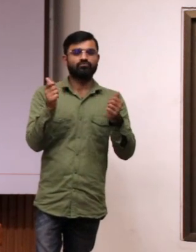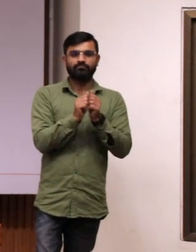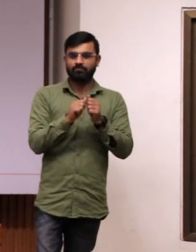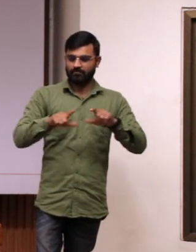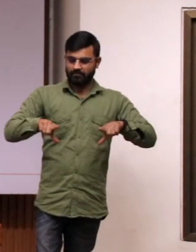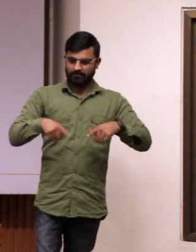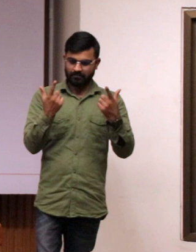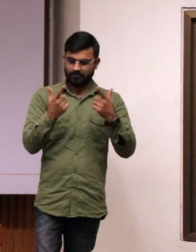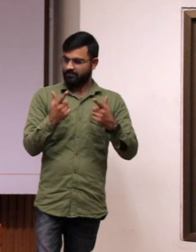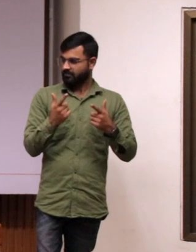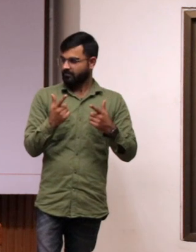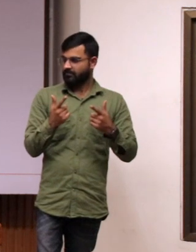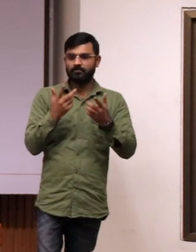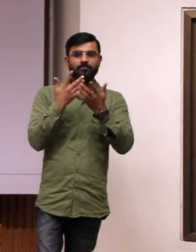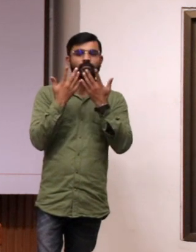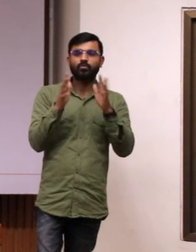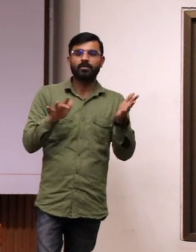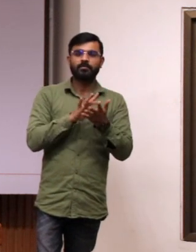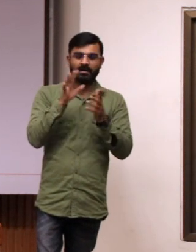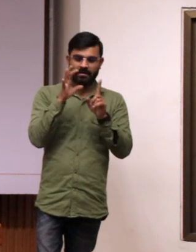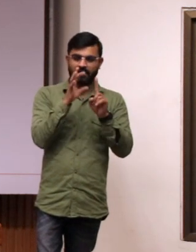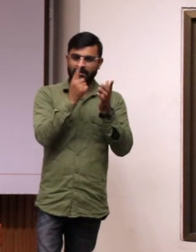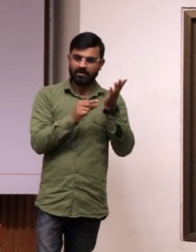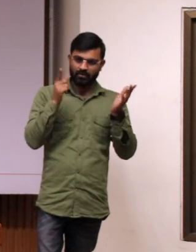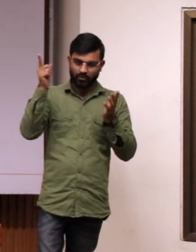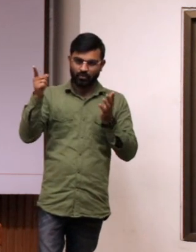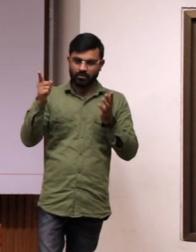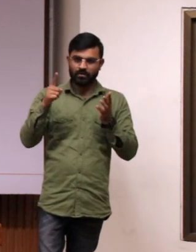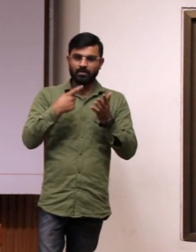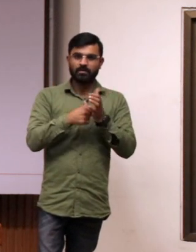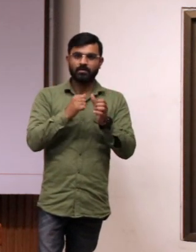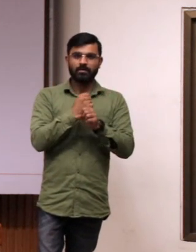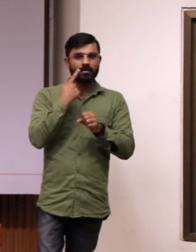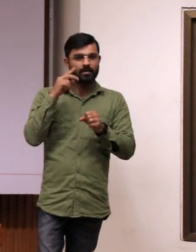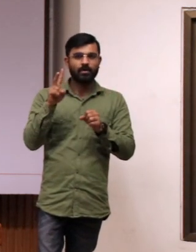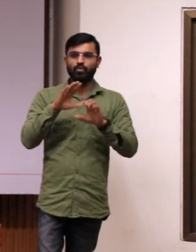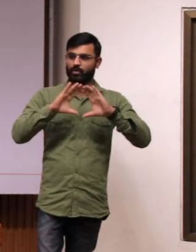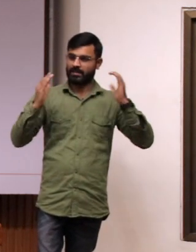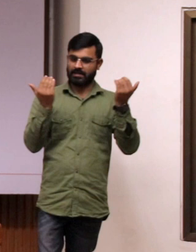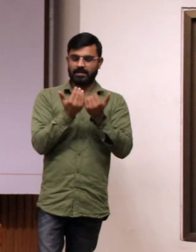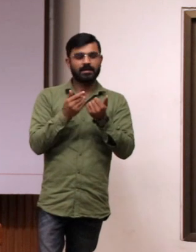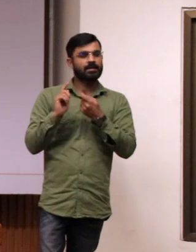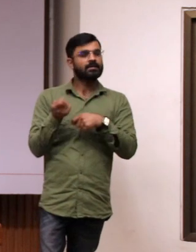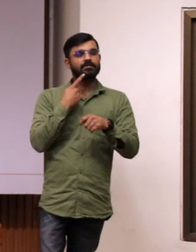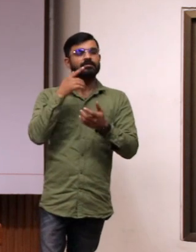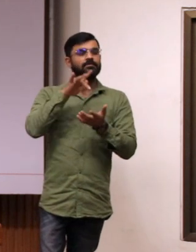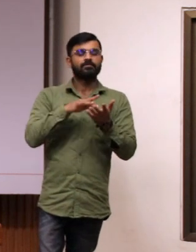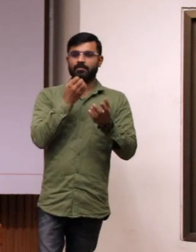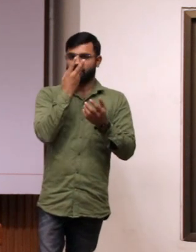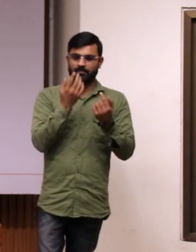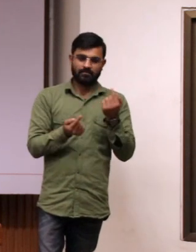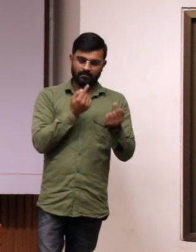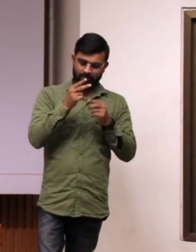tree, not from anywhere, from Delhi University, which is the rugby, what you call a stadium now, and bringing it to the park